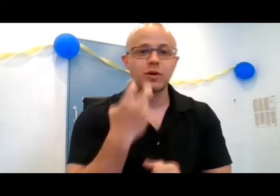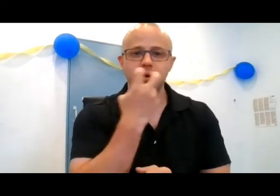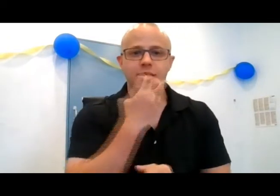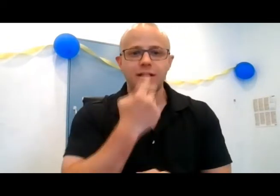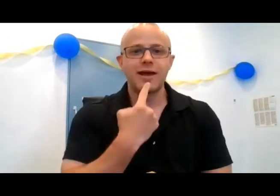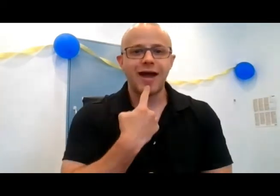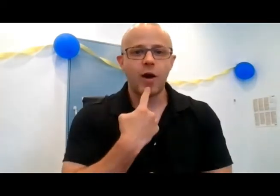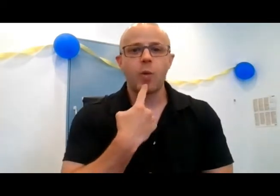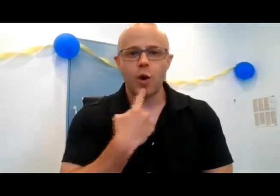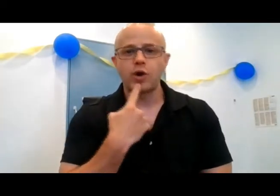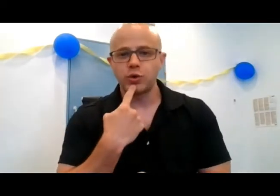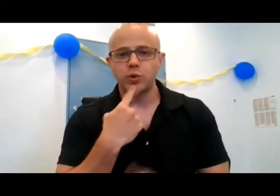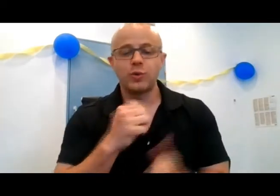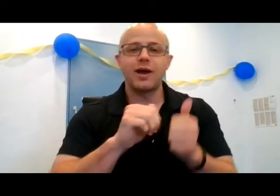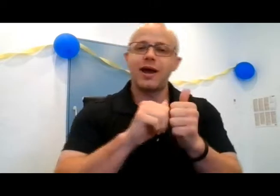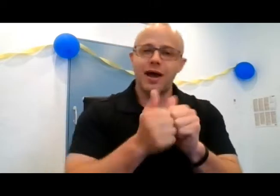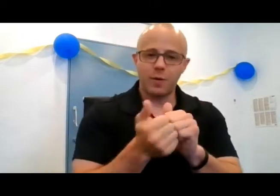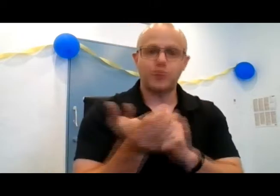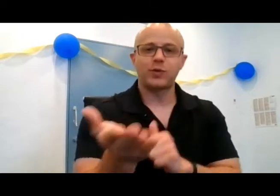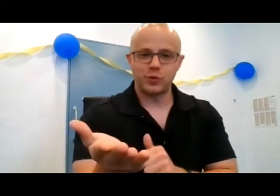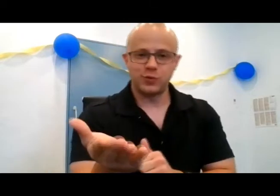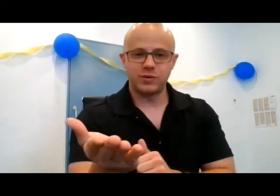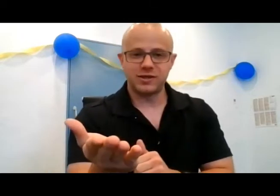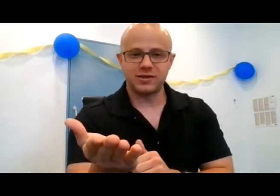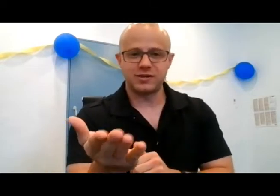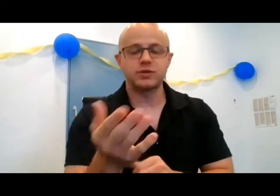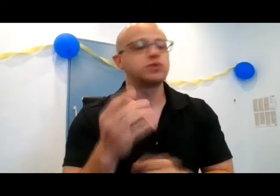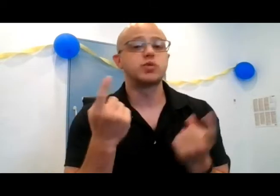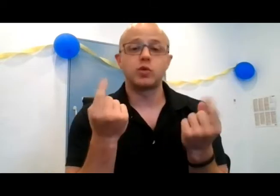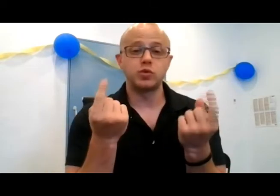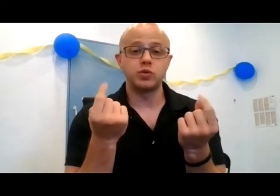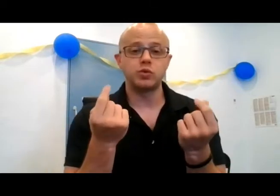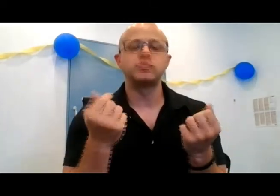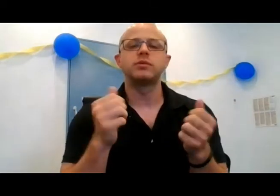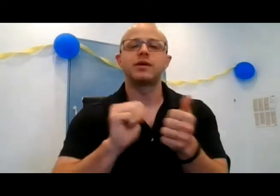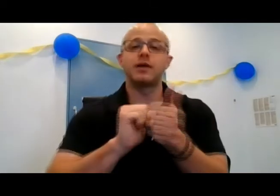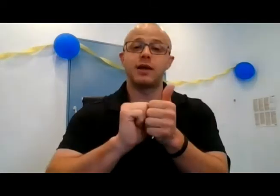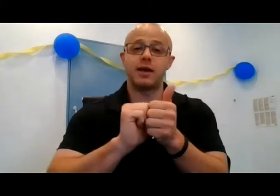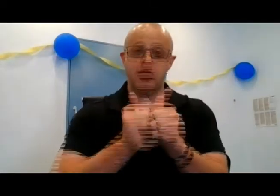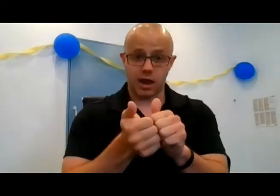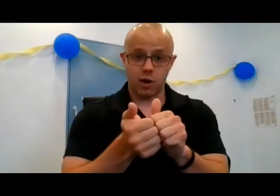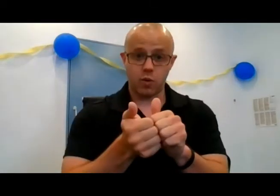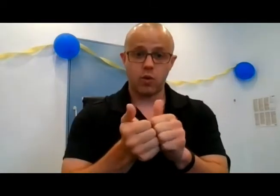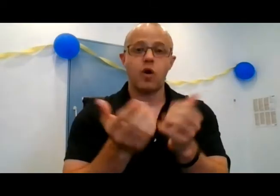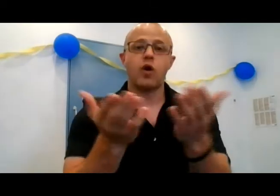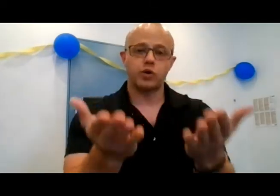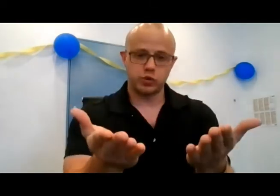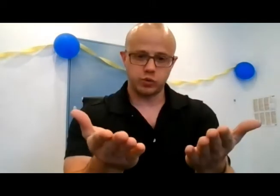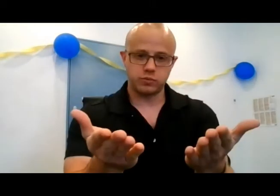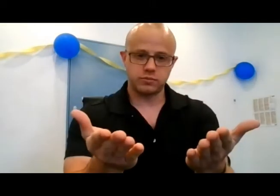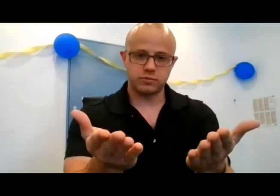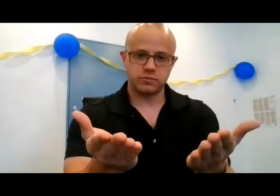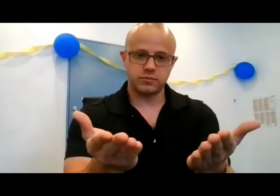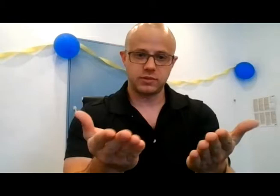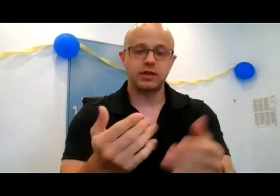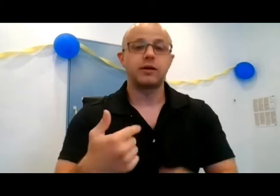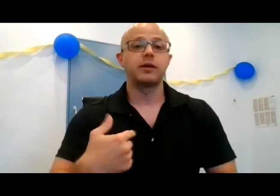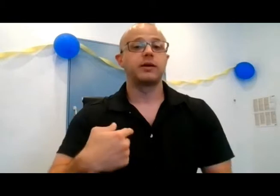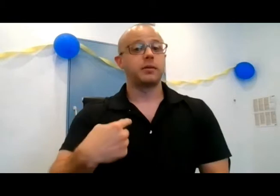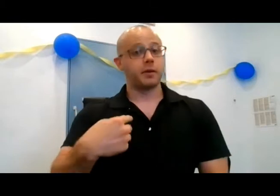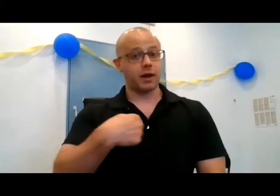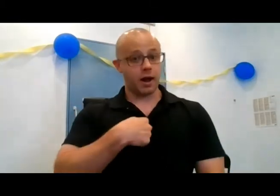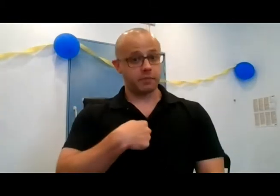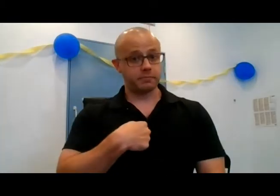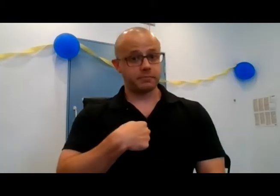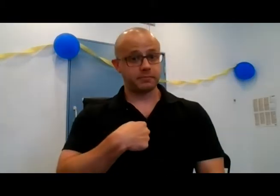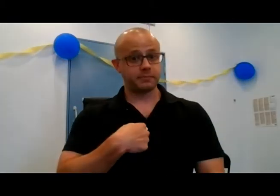So we just say, how are you? How, in English it's how are you, but in ASL it's how you. We